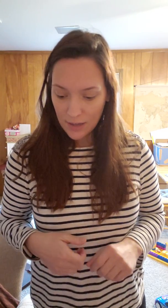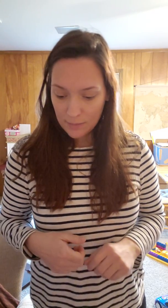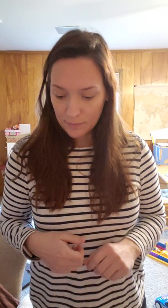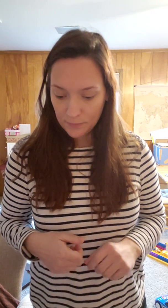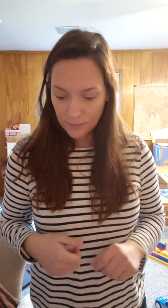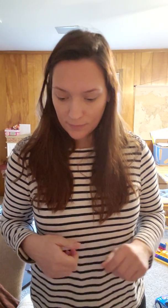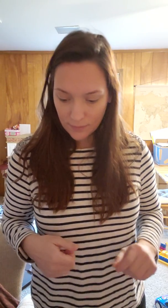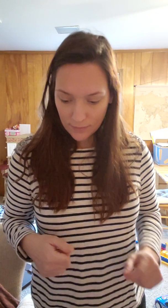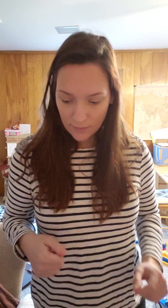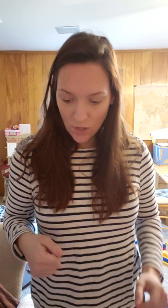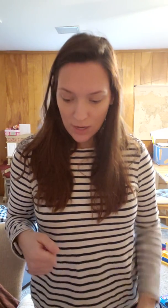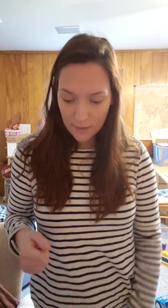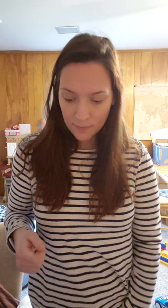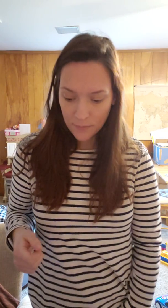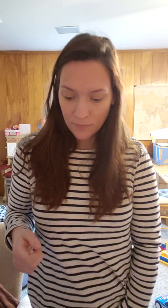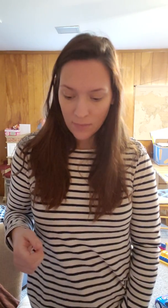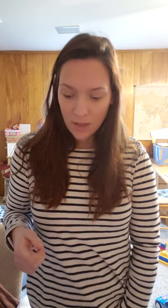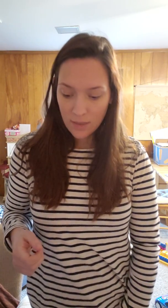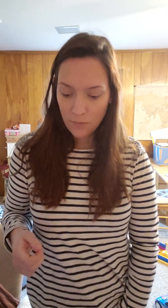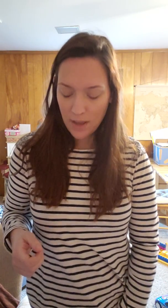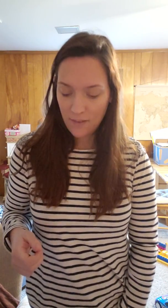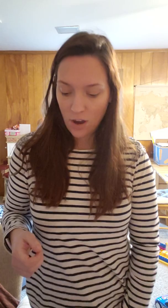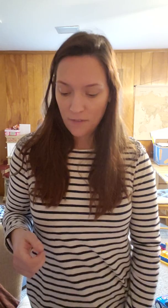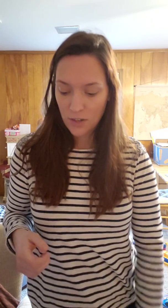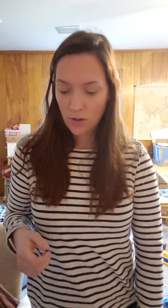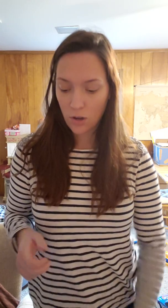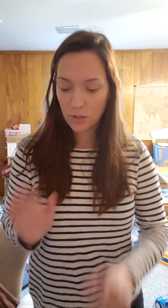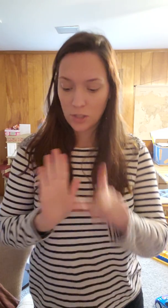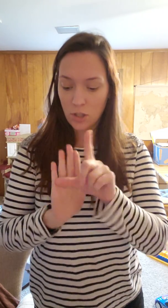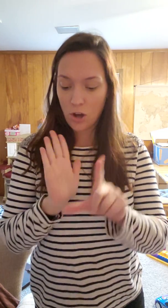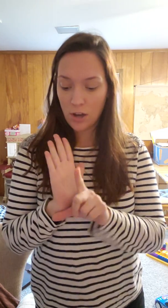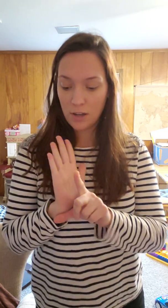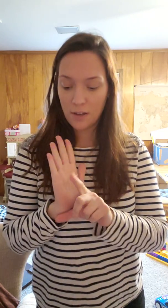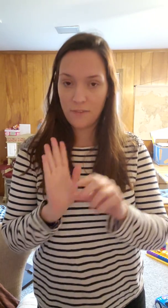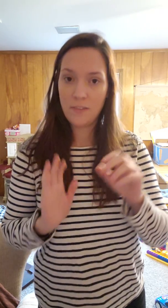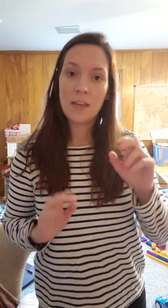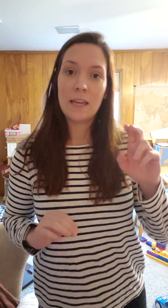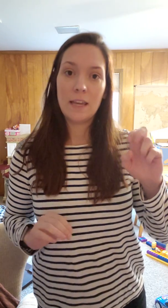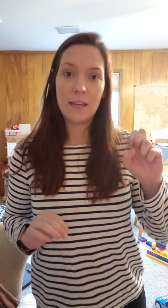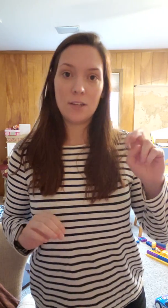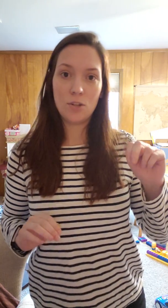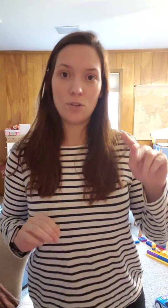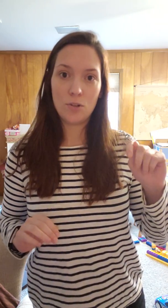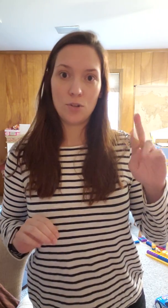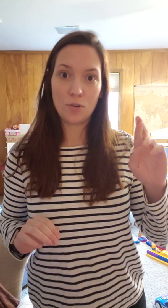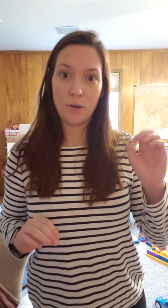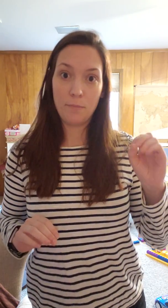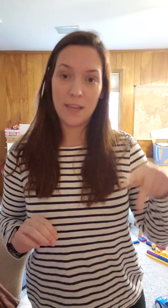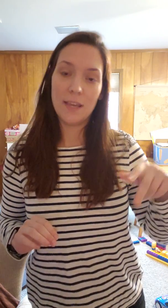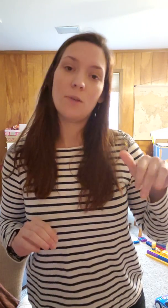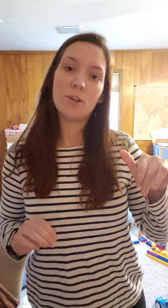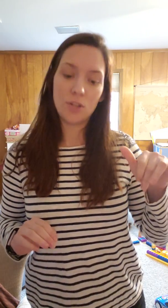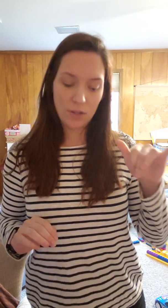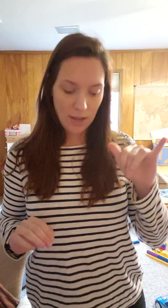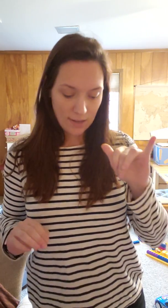um hold on then we have often called the law of entropy which you can